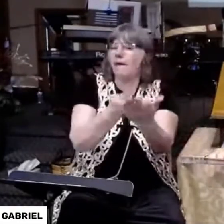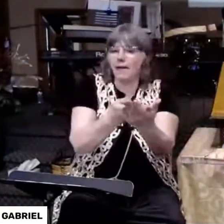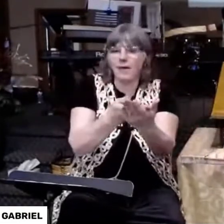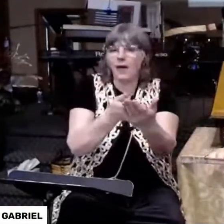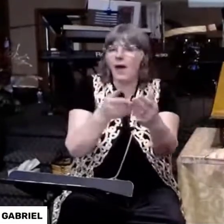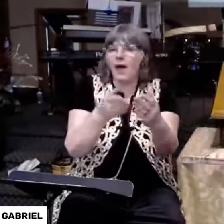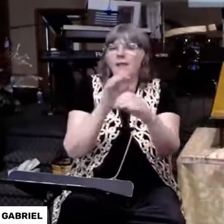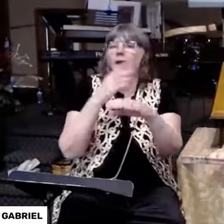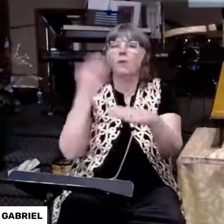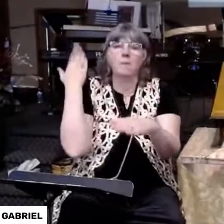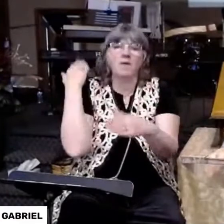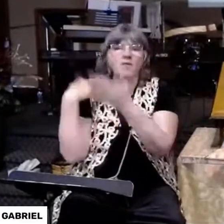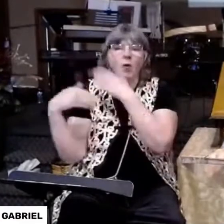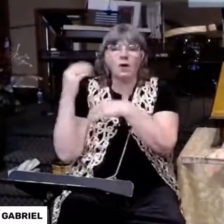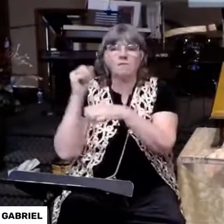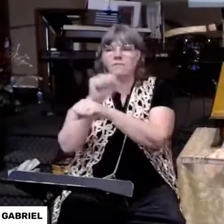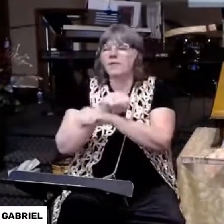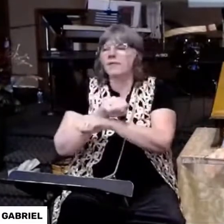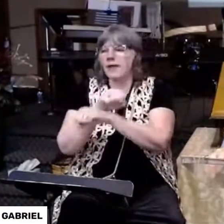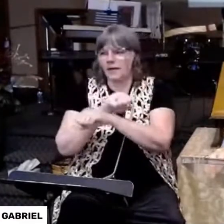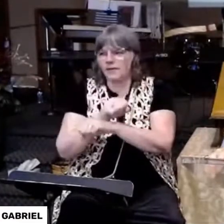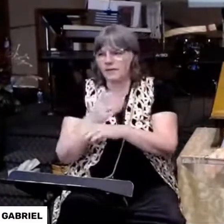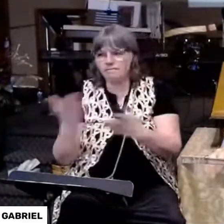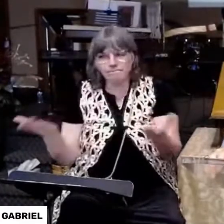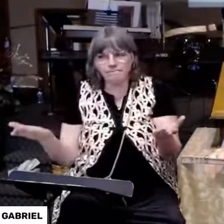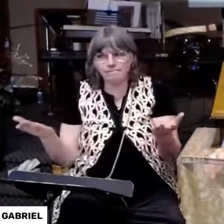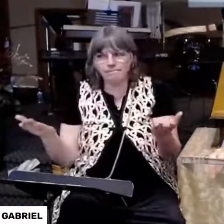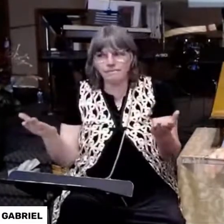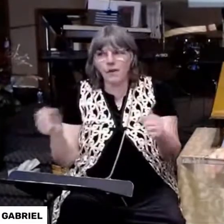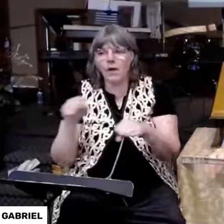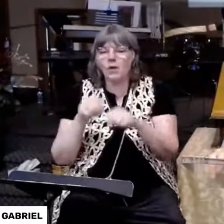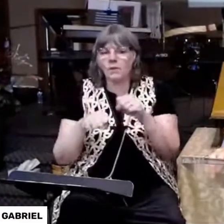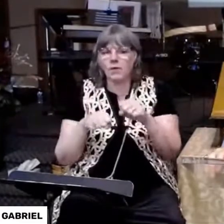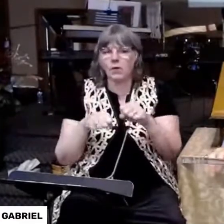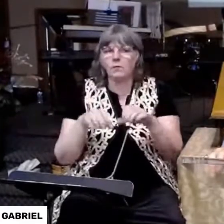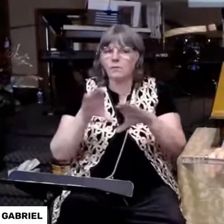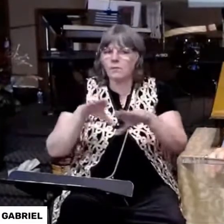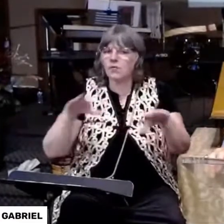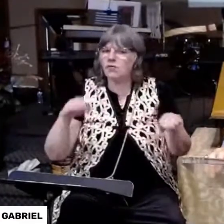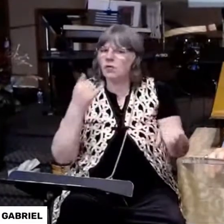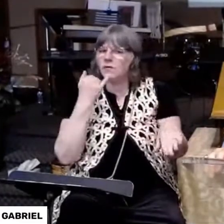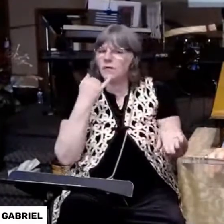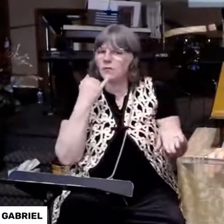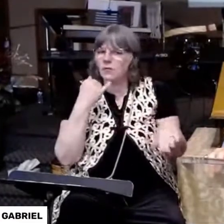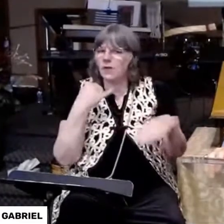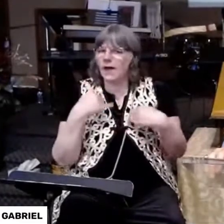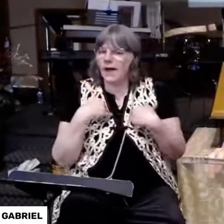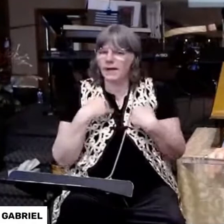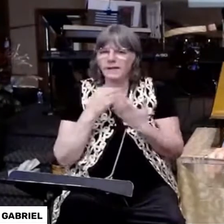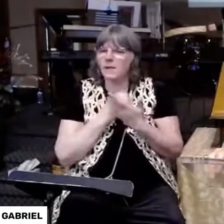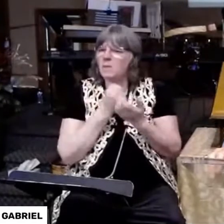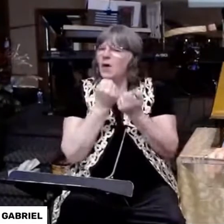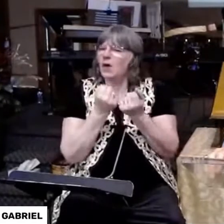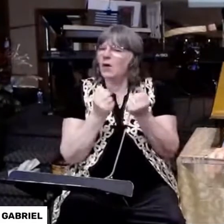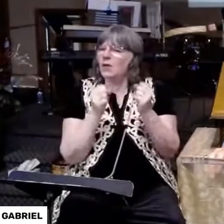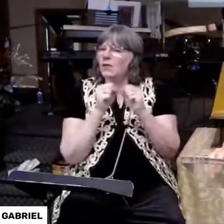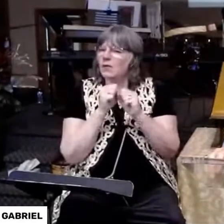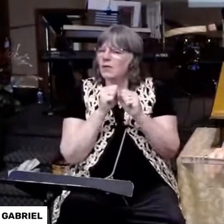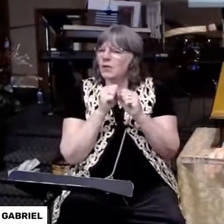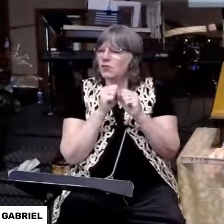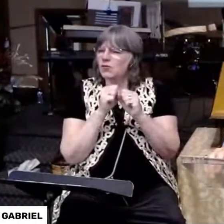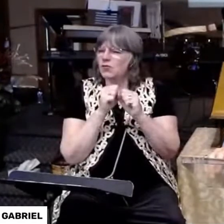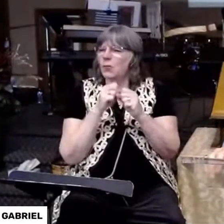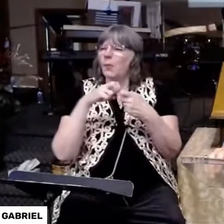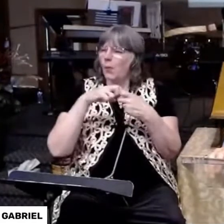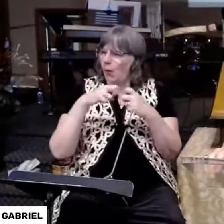As a result, the children of Israel had their own set of social issues